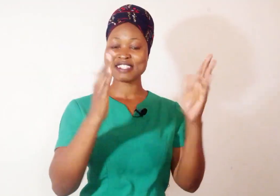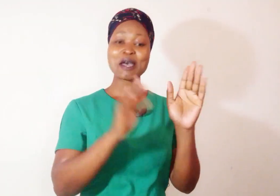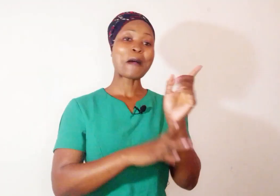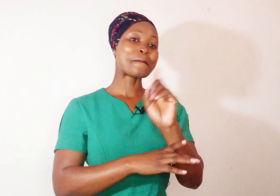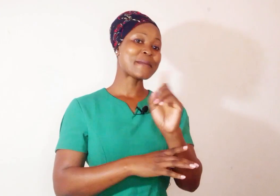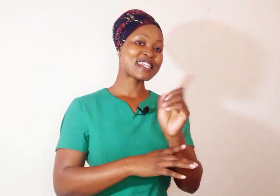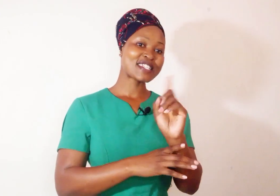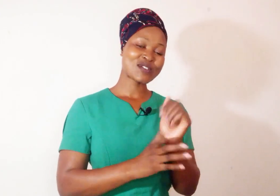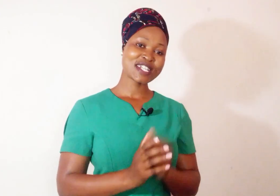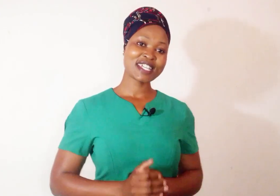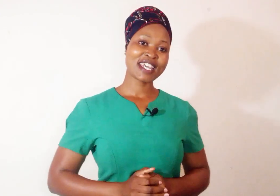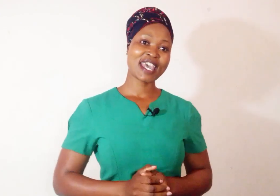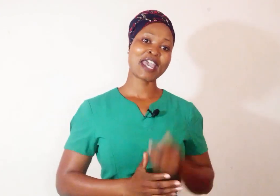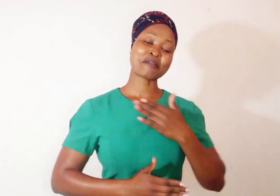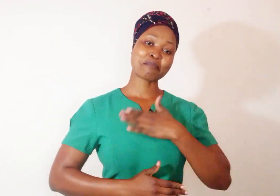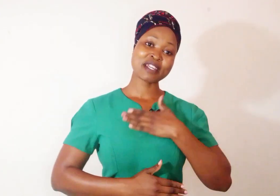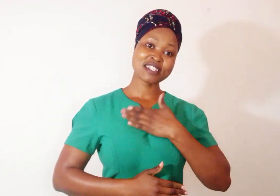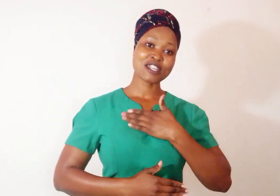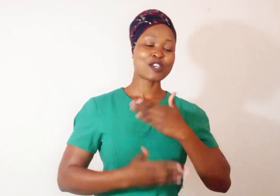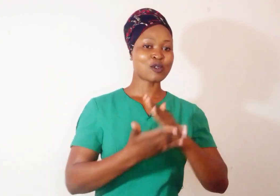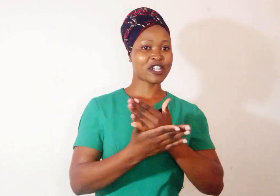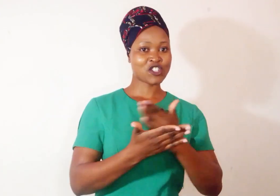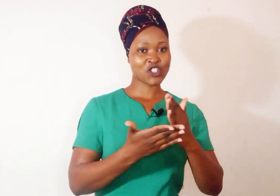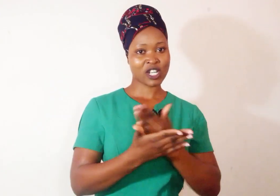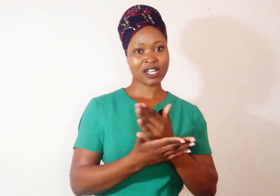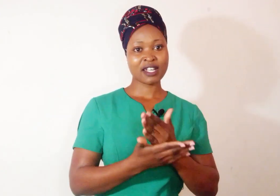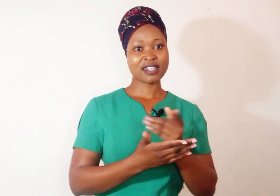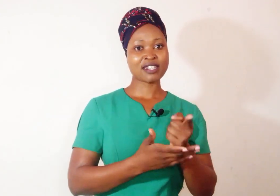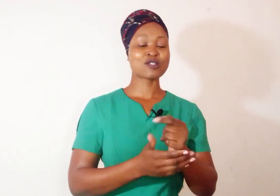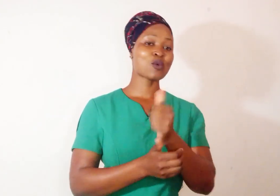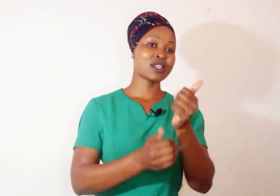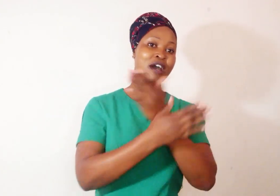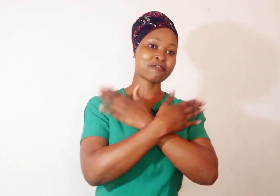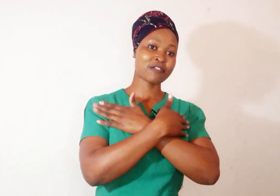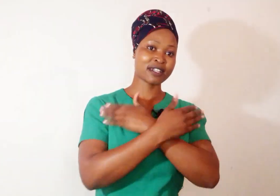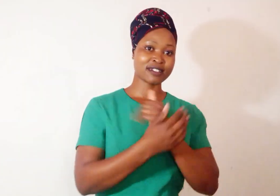Hands Ministry, and please, you can share this with a friend.